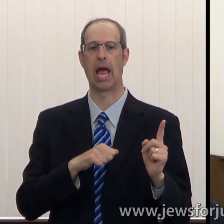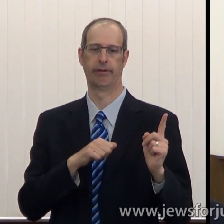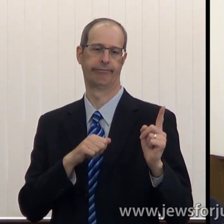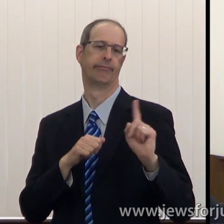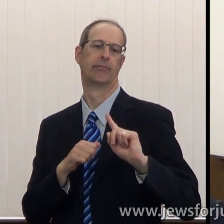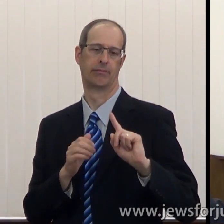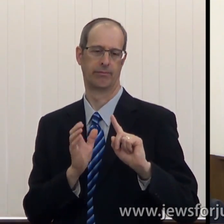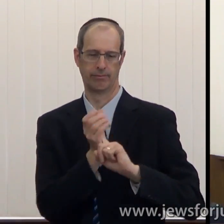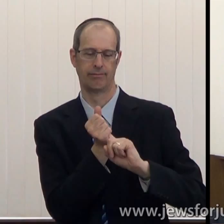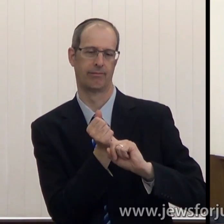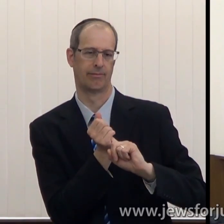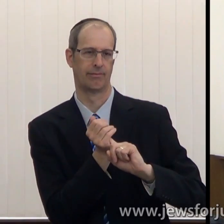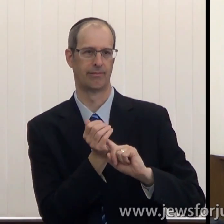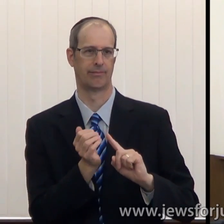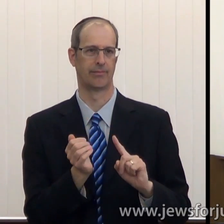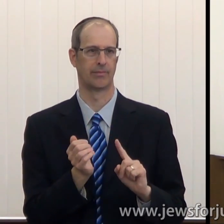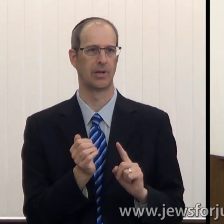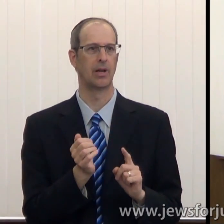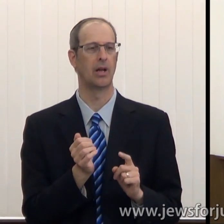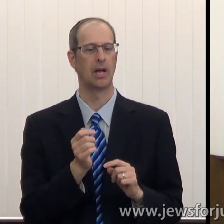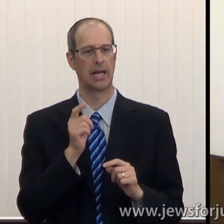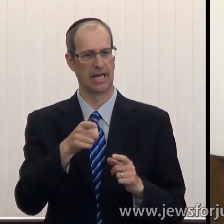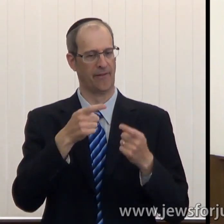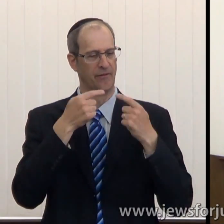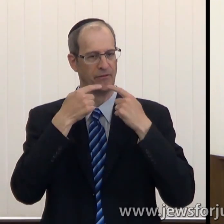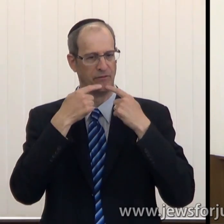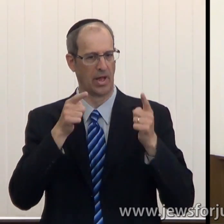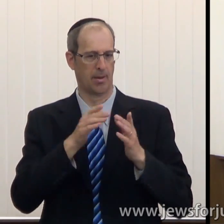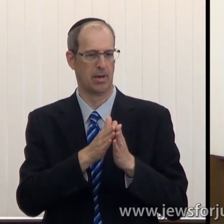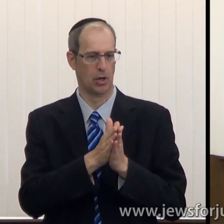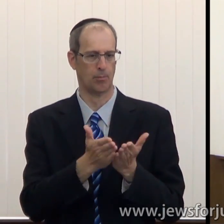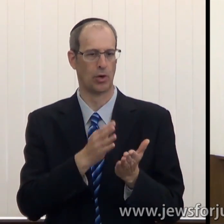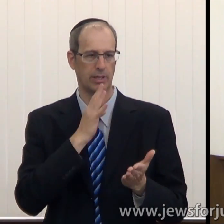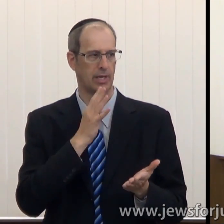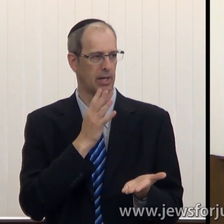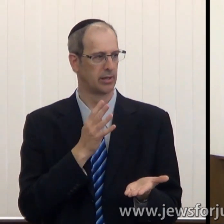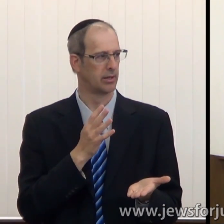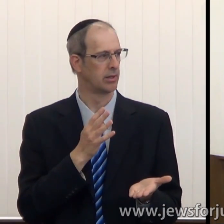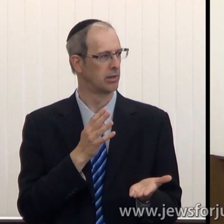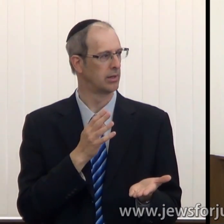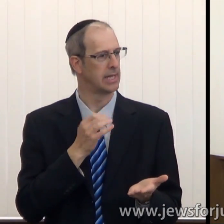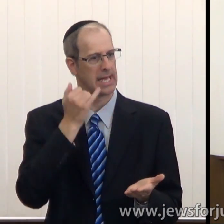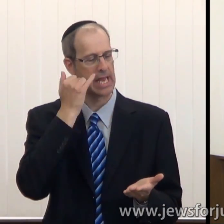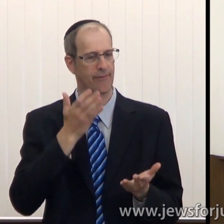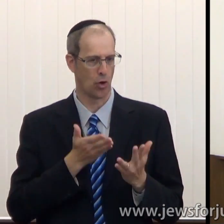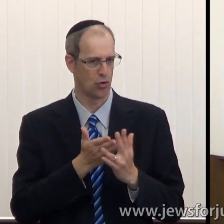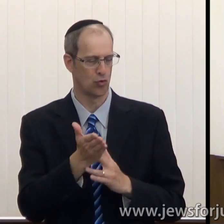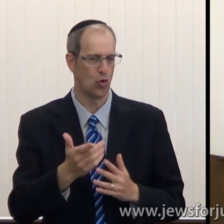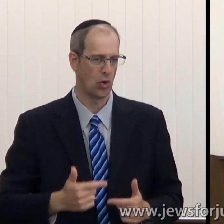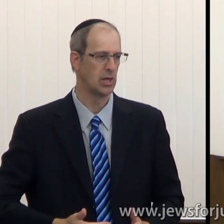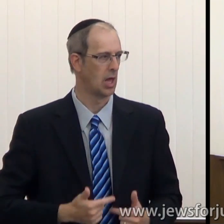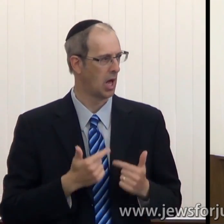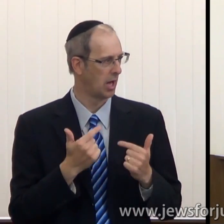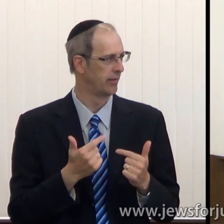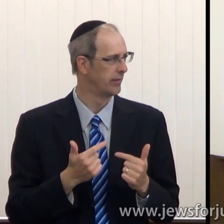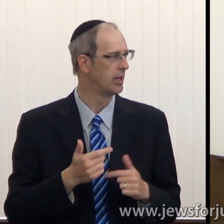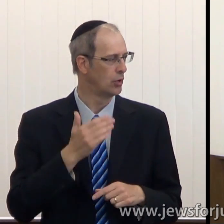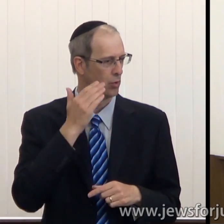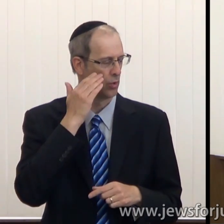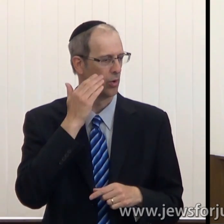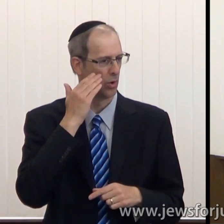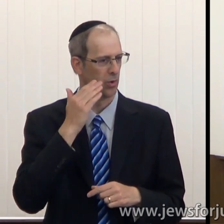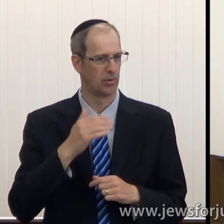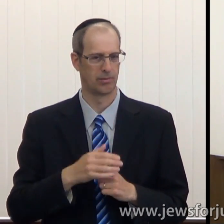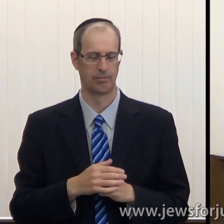this famous book says that when you go through life and you know that